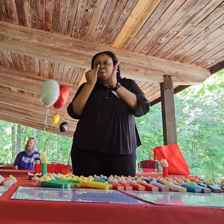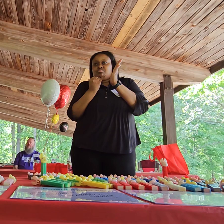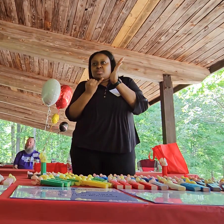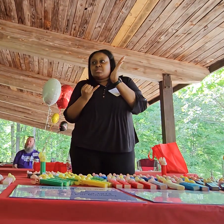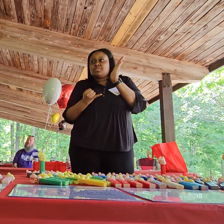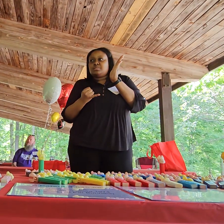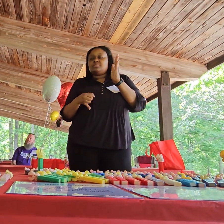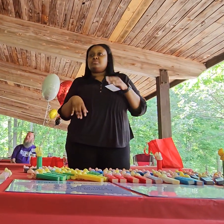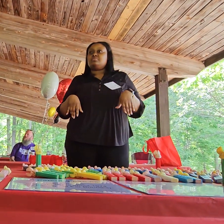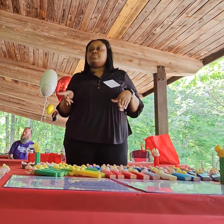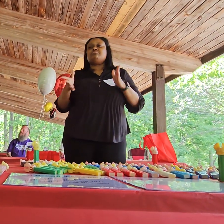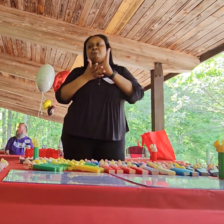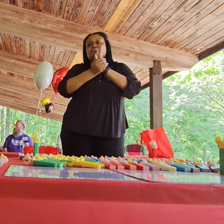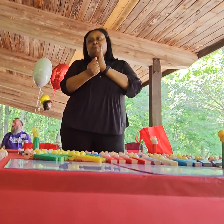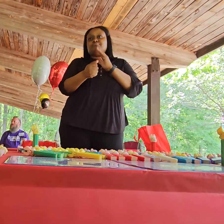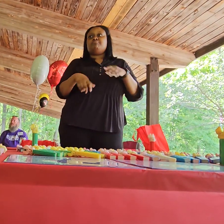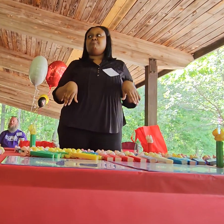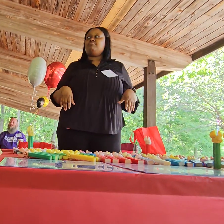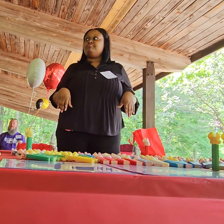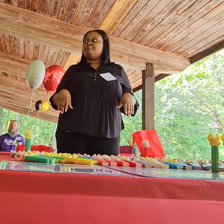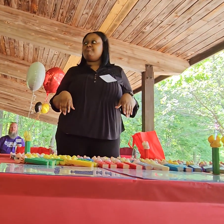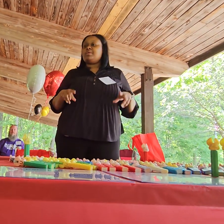that. Call him the Pez doctor.